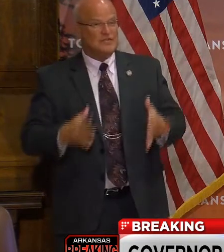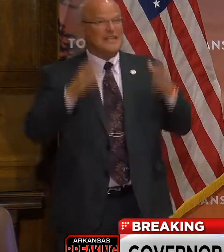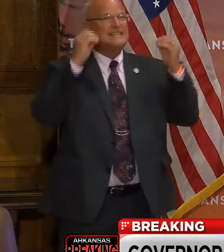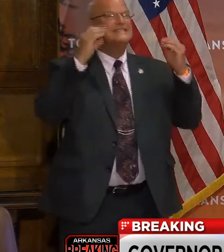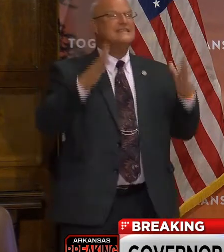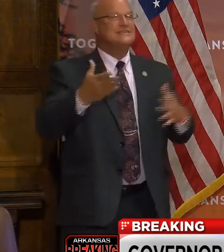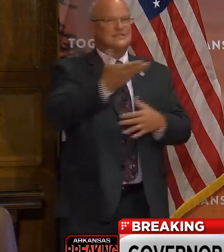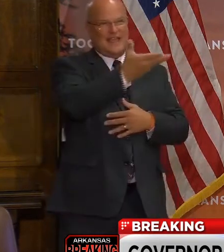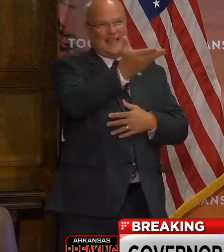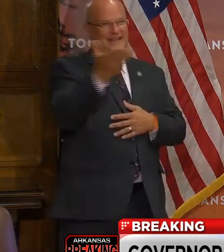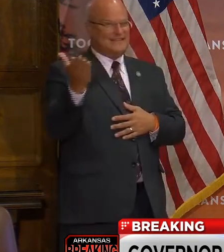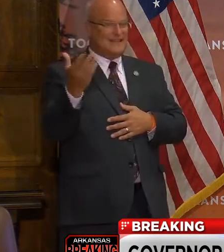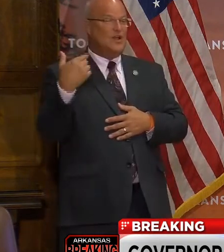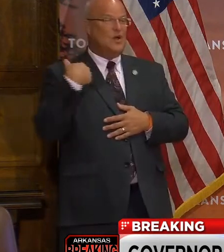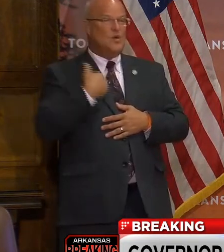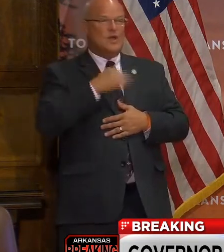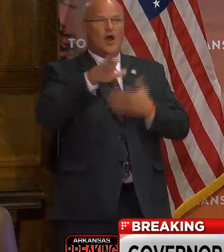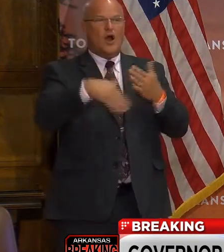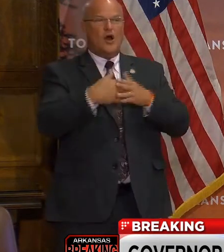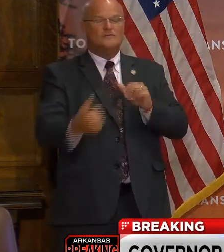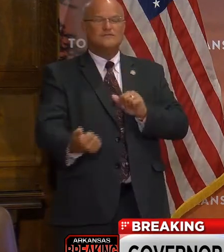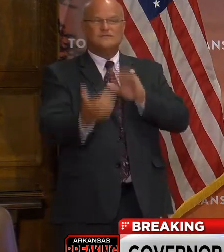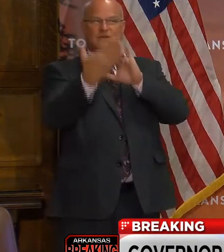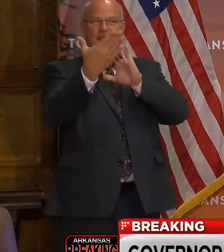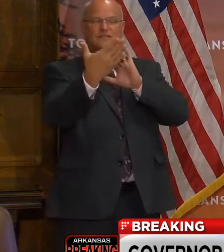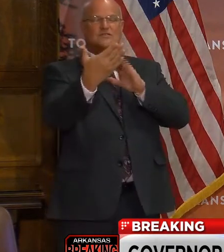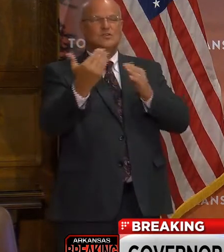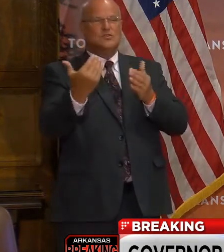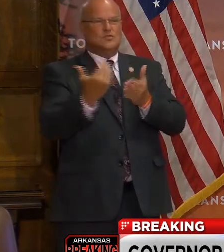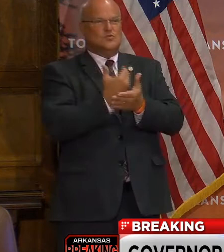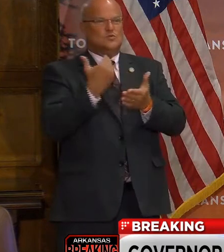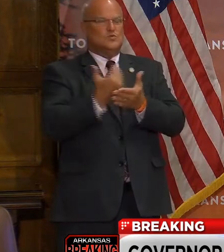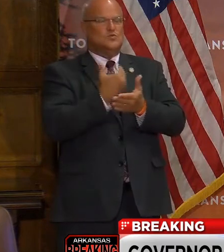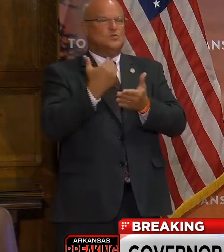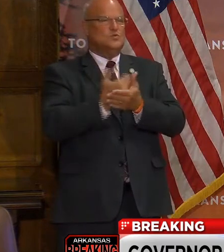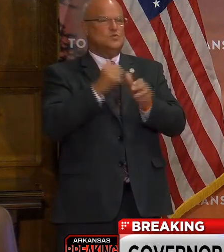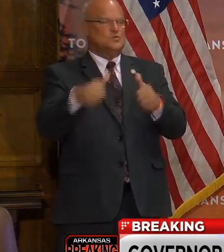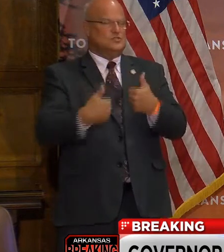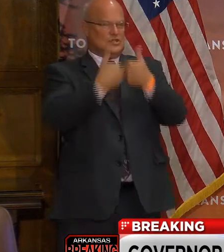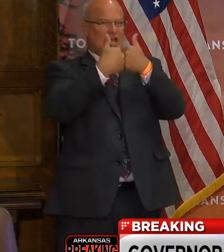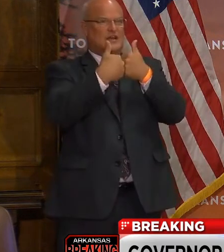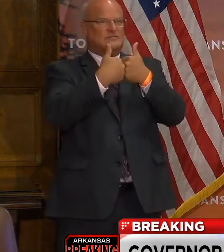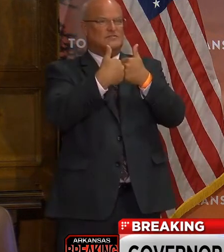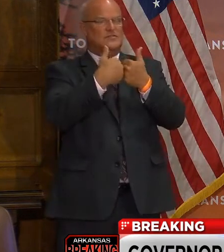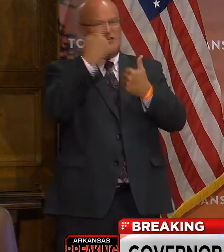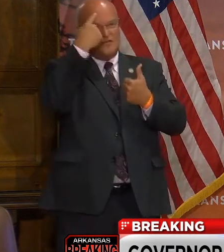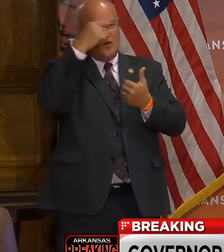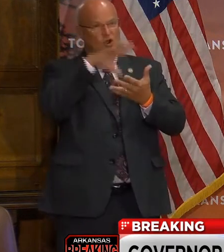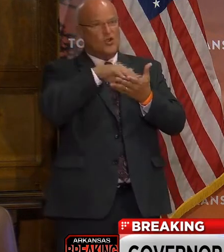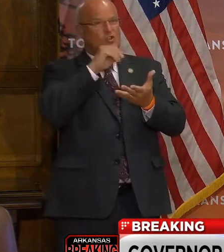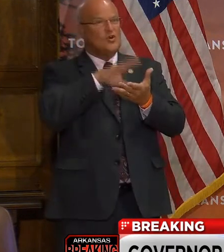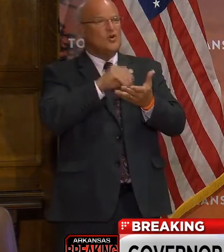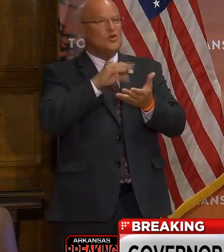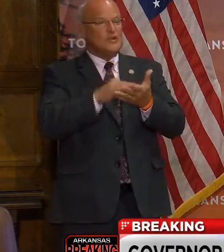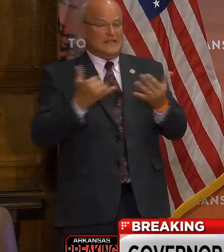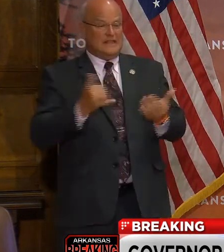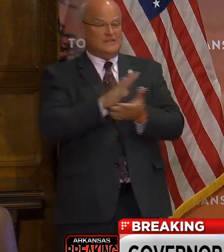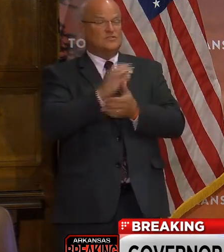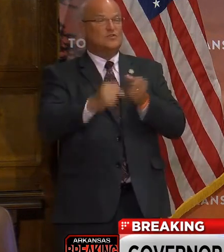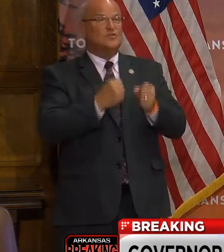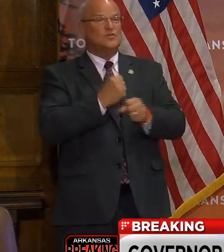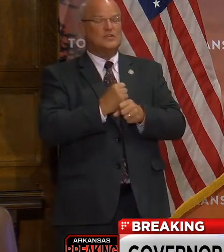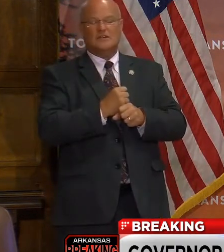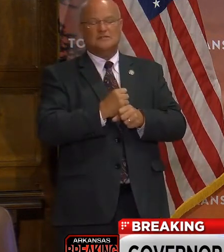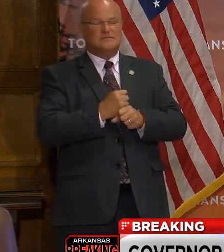teachers out there as we all face unique hurdles and unprecedented challenges to learning. This school year will be like